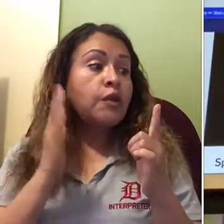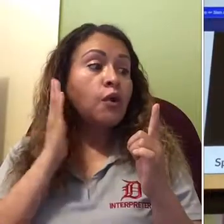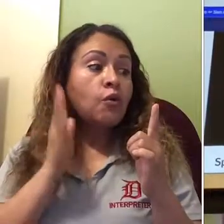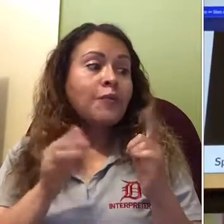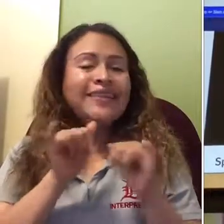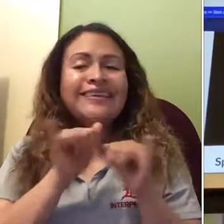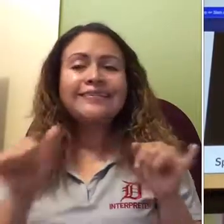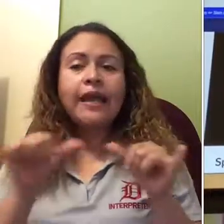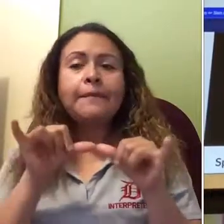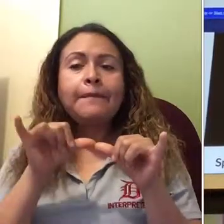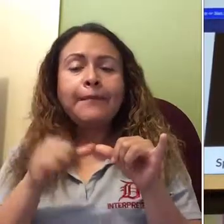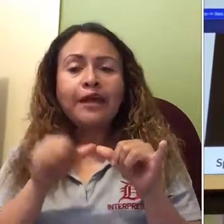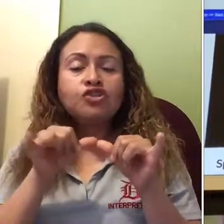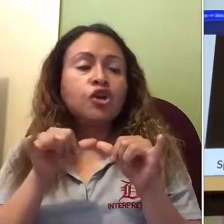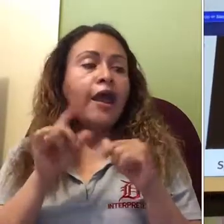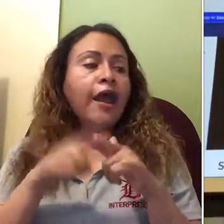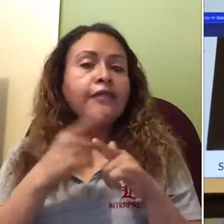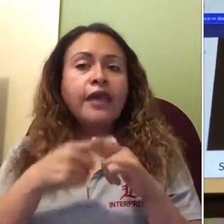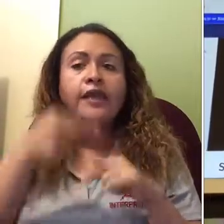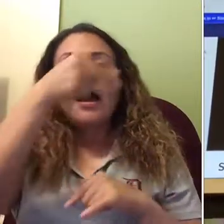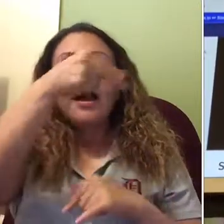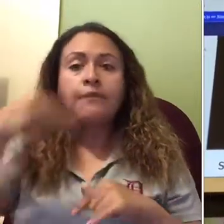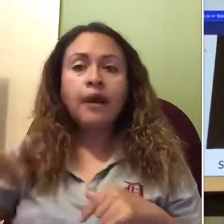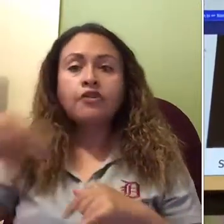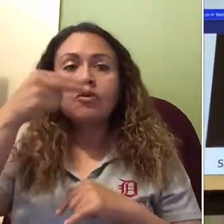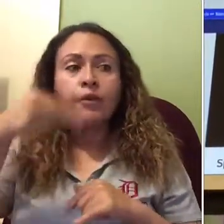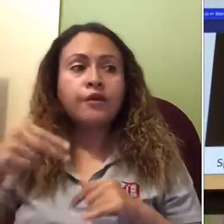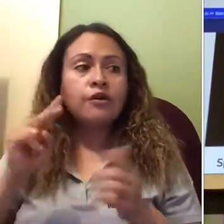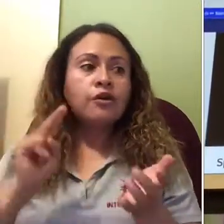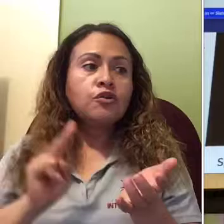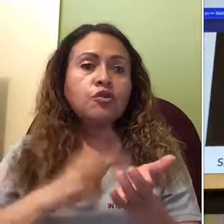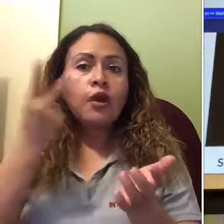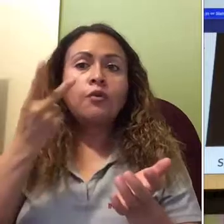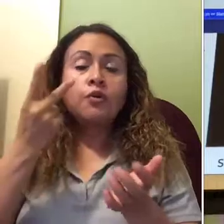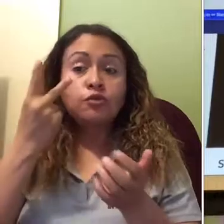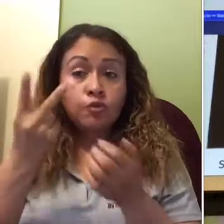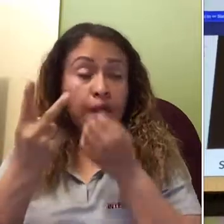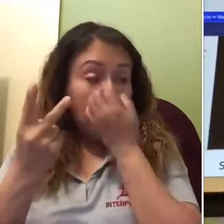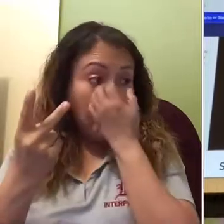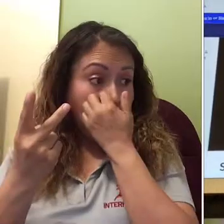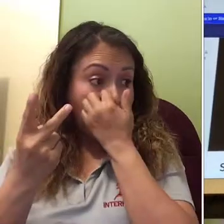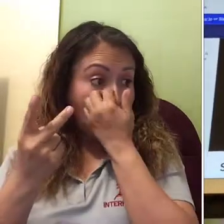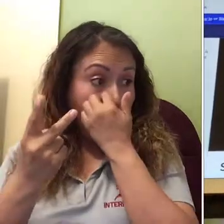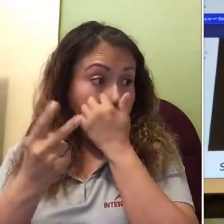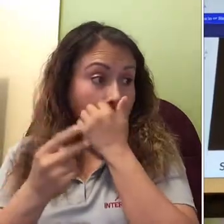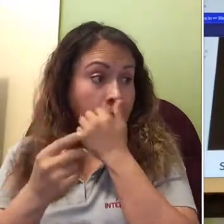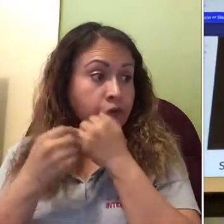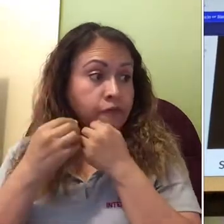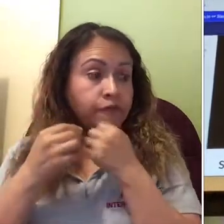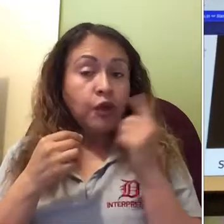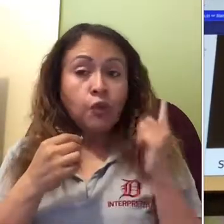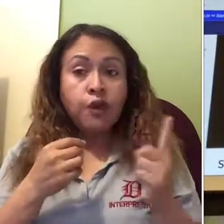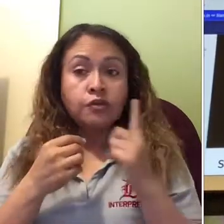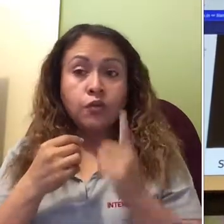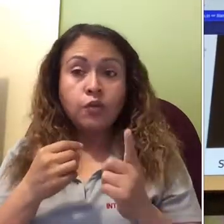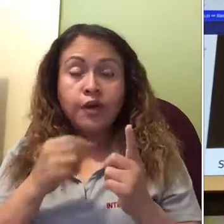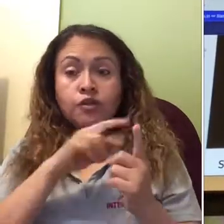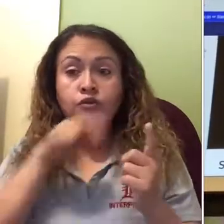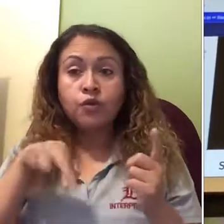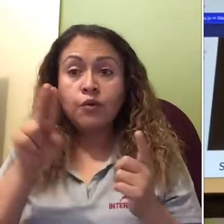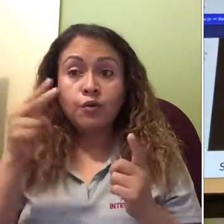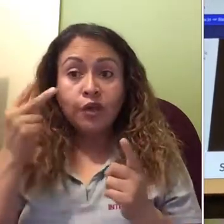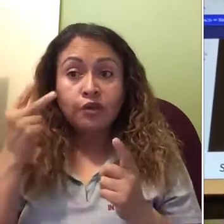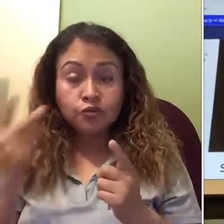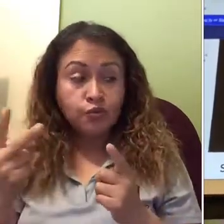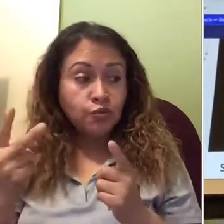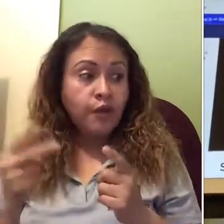measure, the same length, and then the hypotenuse is going to be square root of 2 times either of those. 1 to 1, 2 square root of 2. So this